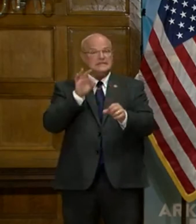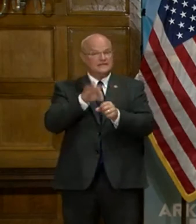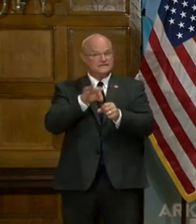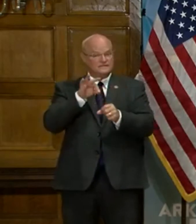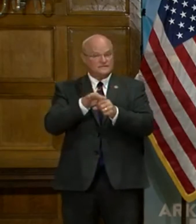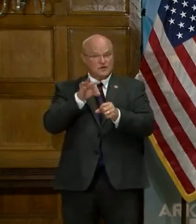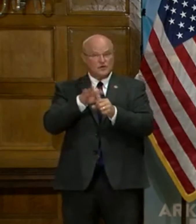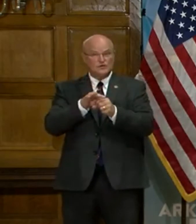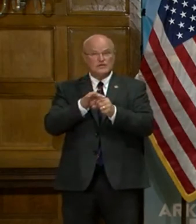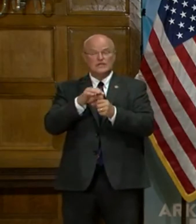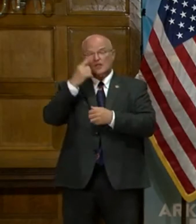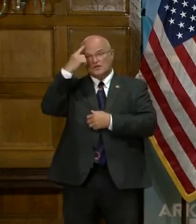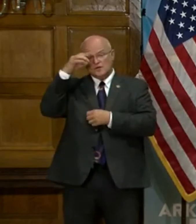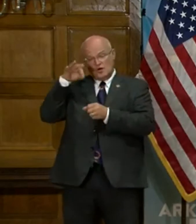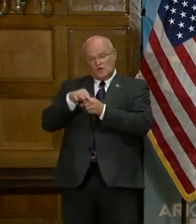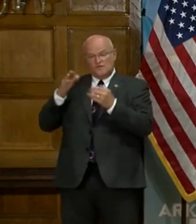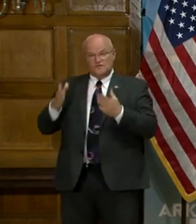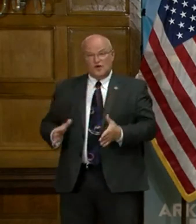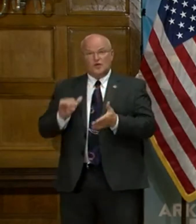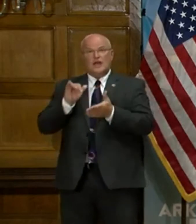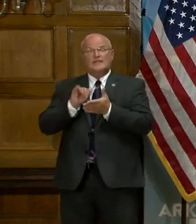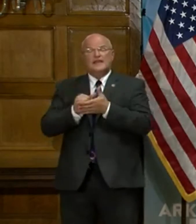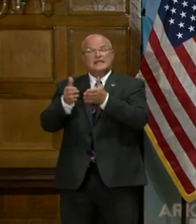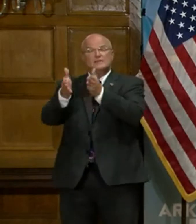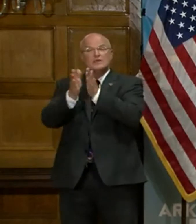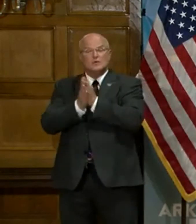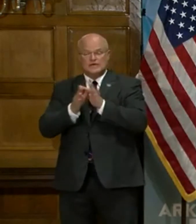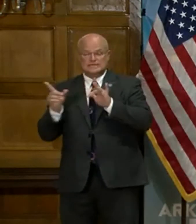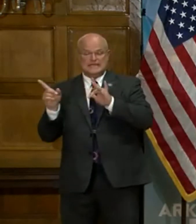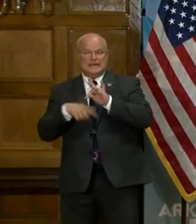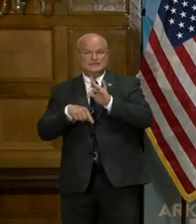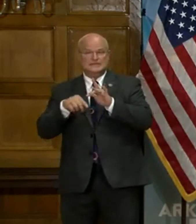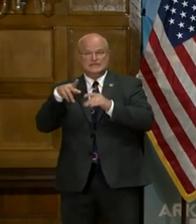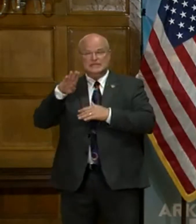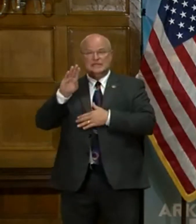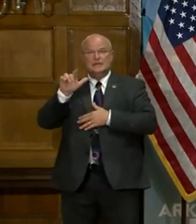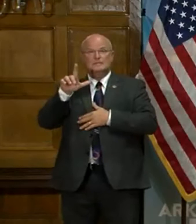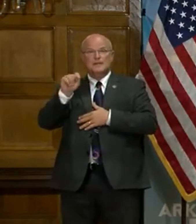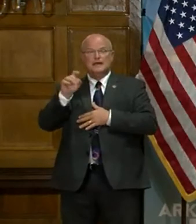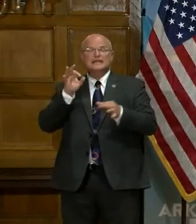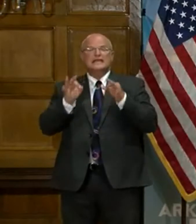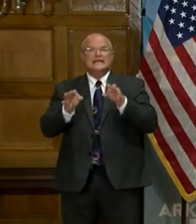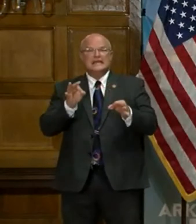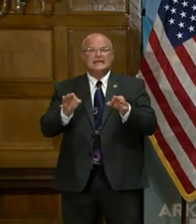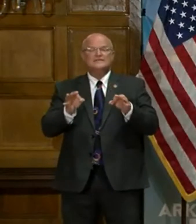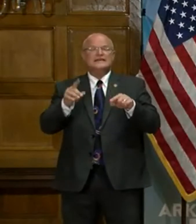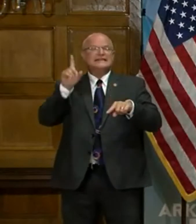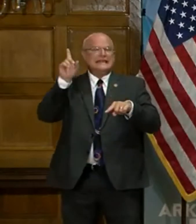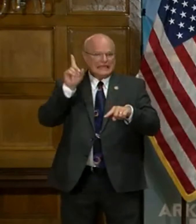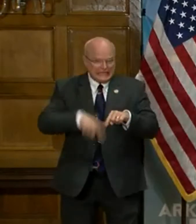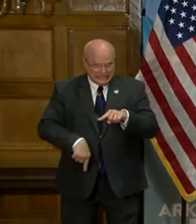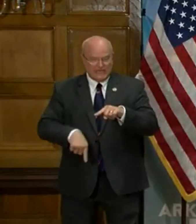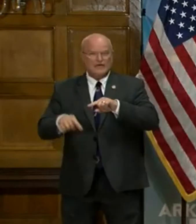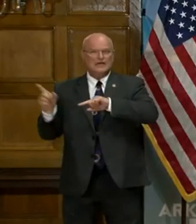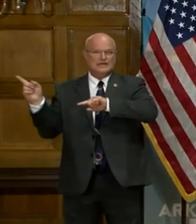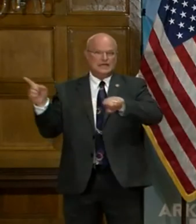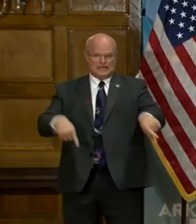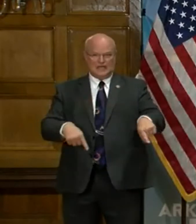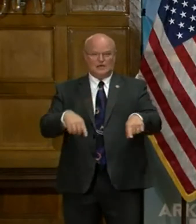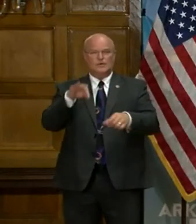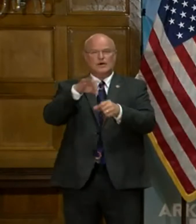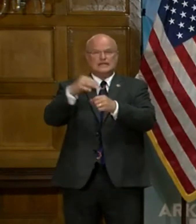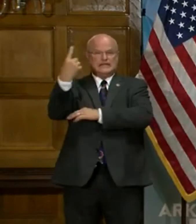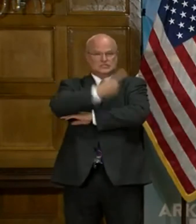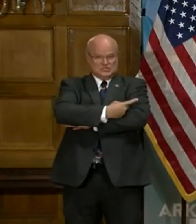voting is for voters that can request an absentee ballot if they will be unavoidably absent from the polls